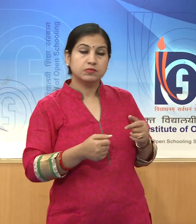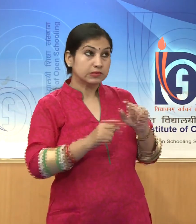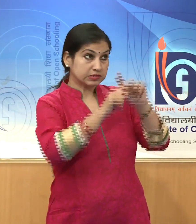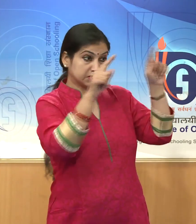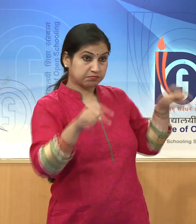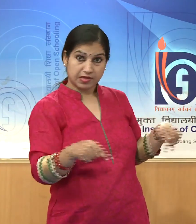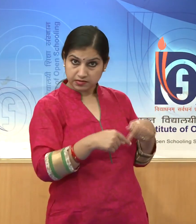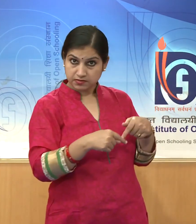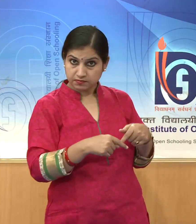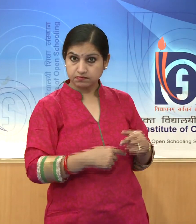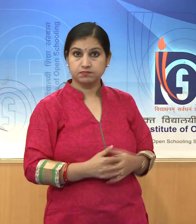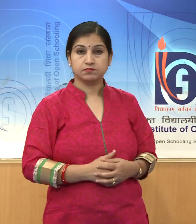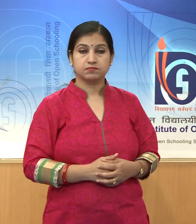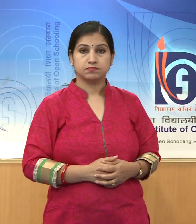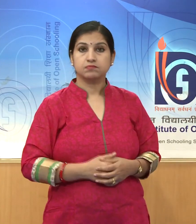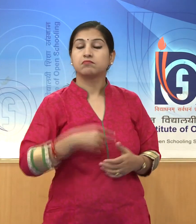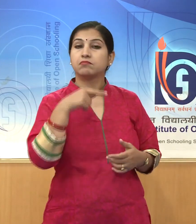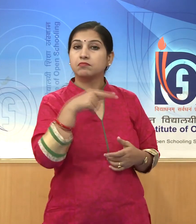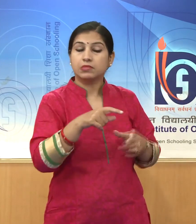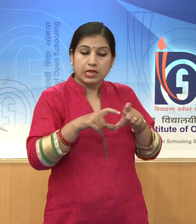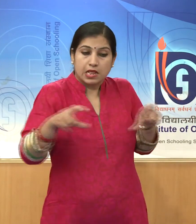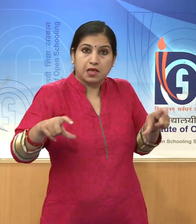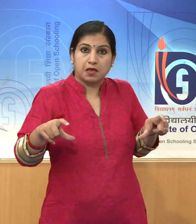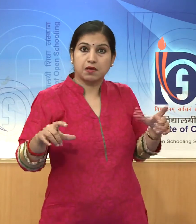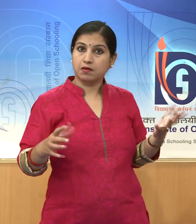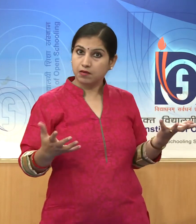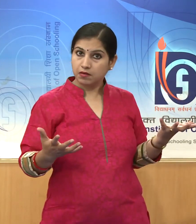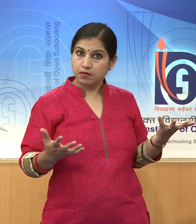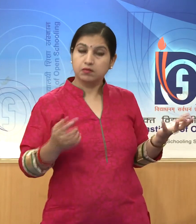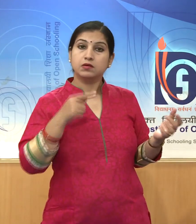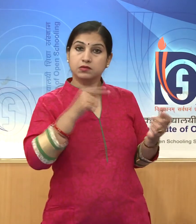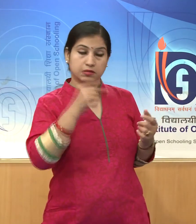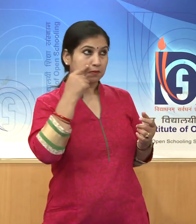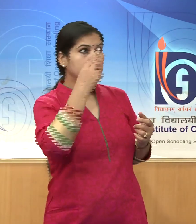space is defined in the painting.